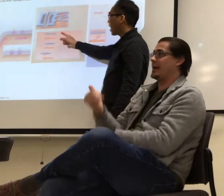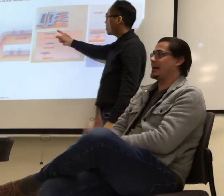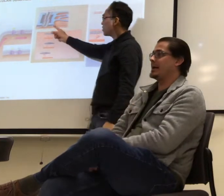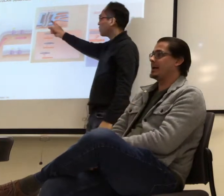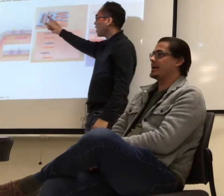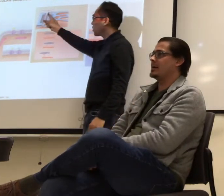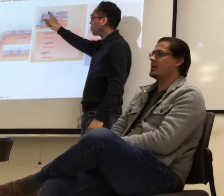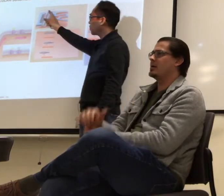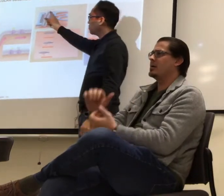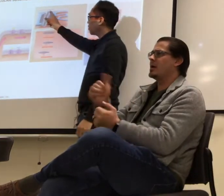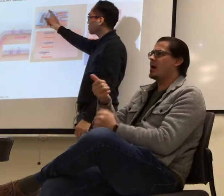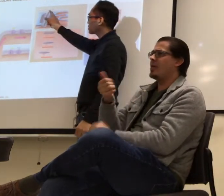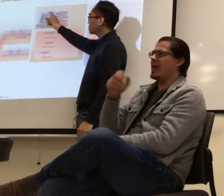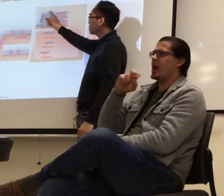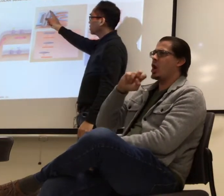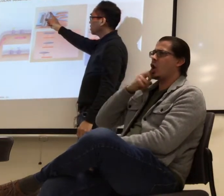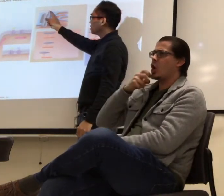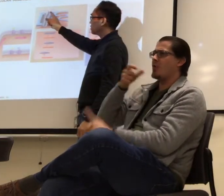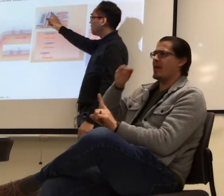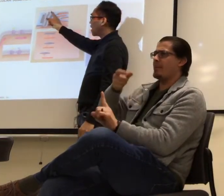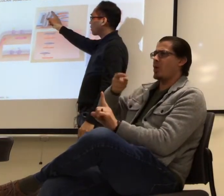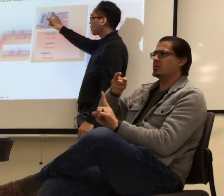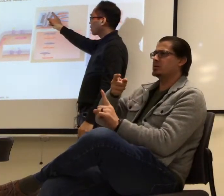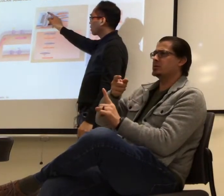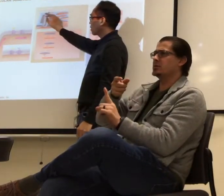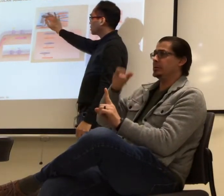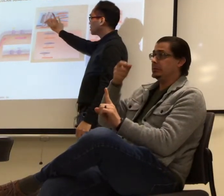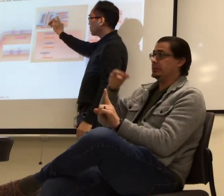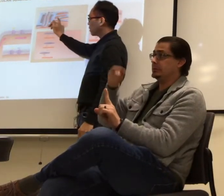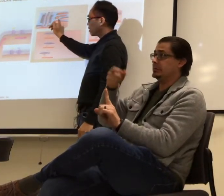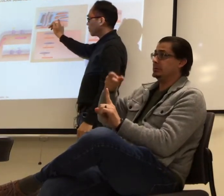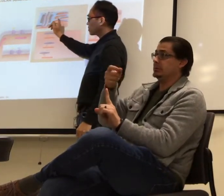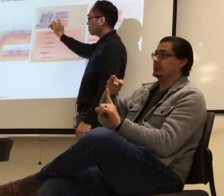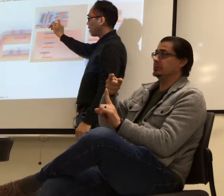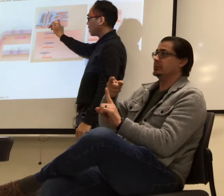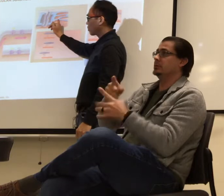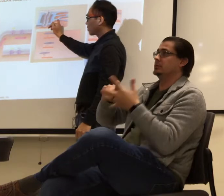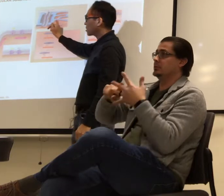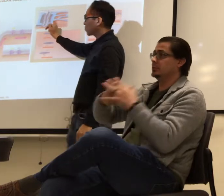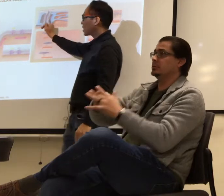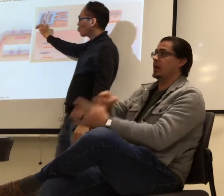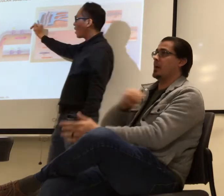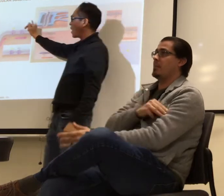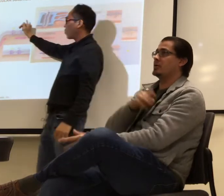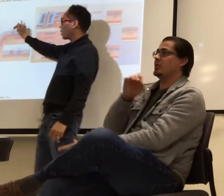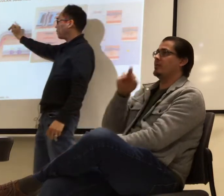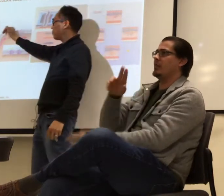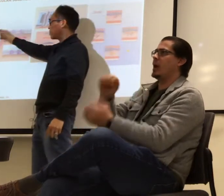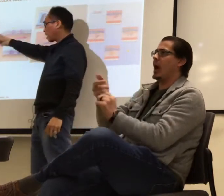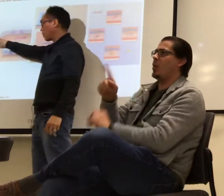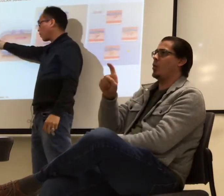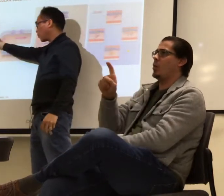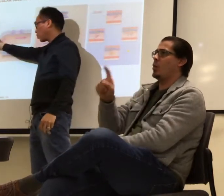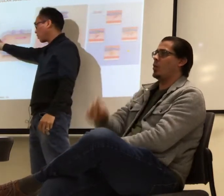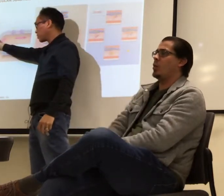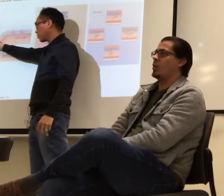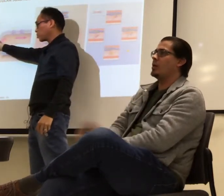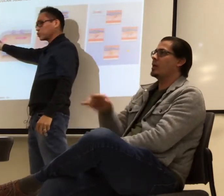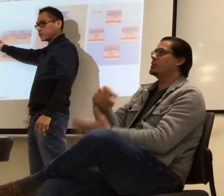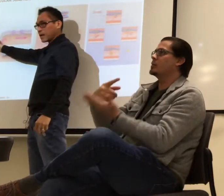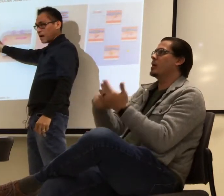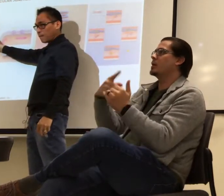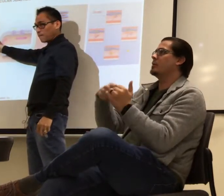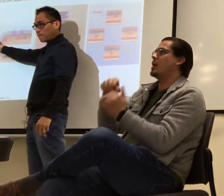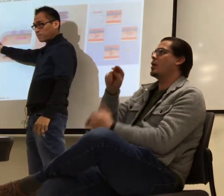So how do you get that nerve impulse to fire to stimulate the muscle fiber? That's why I want to talk about the